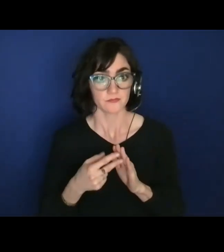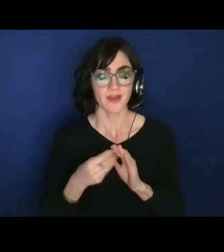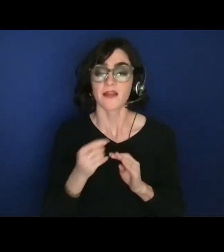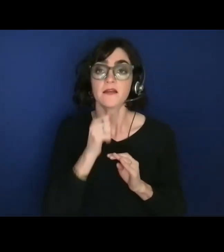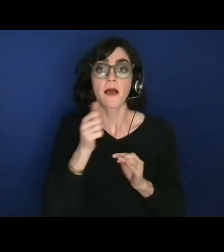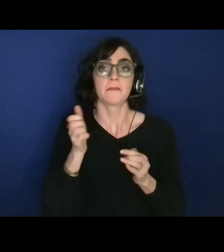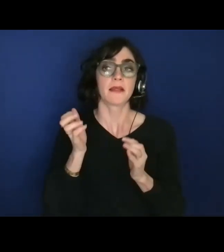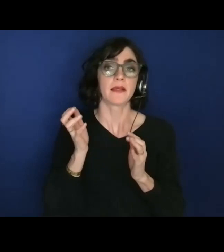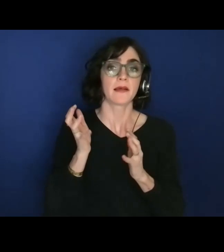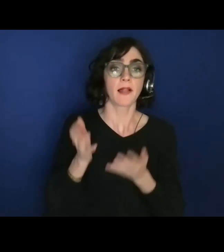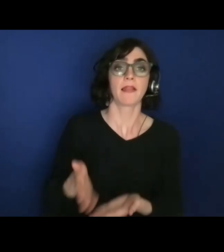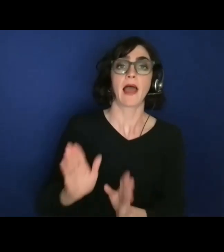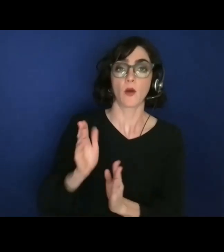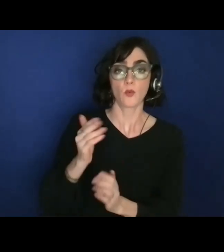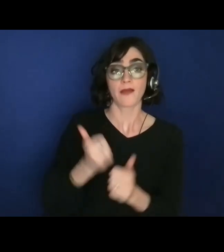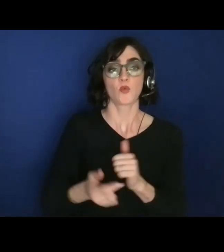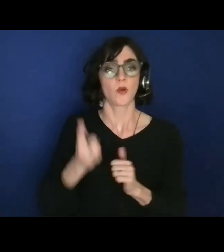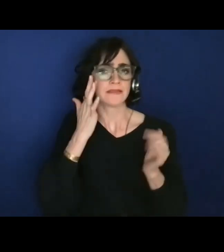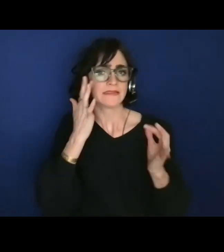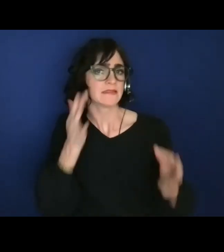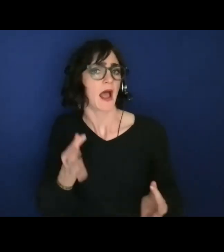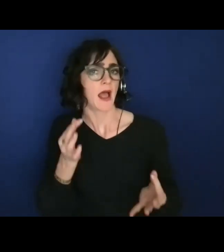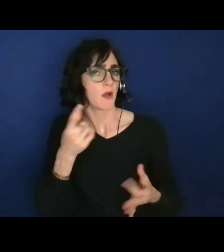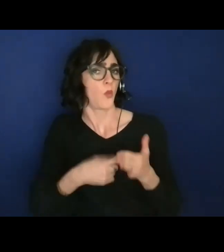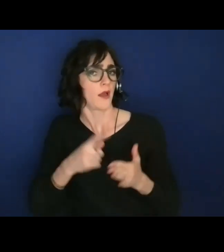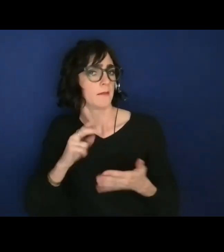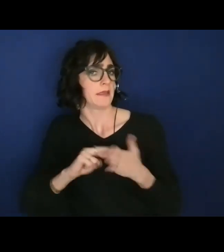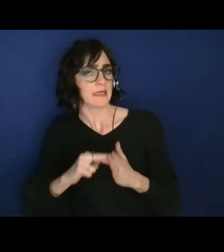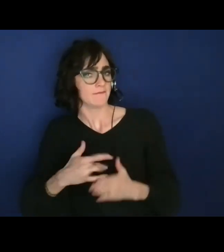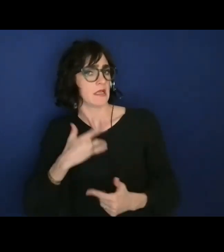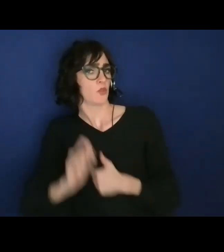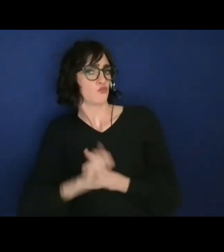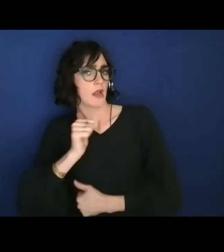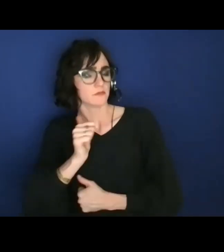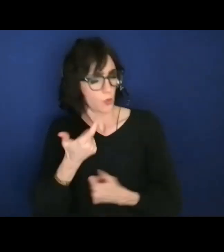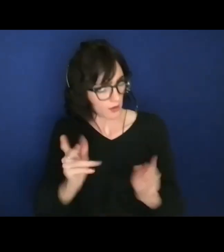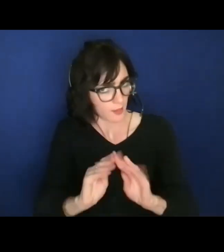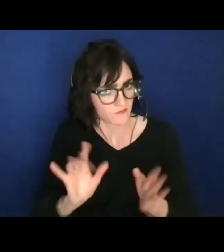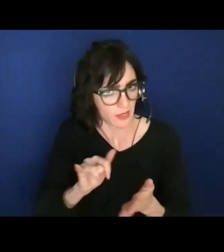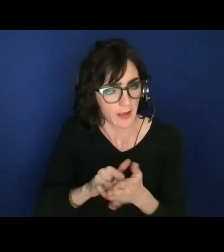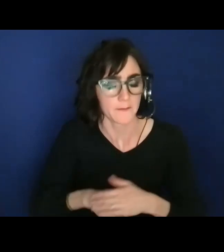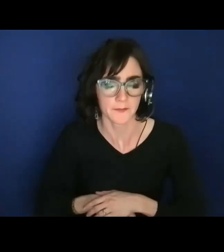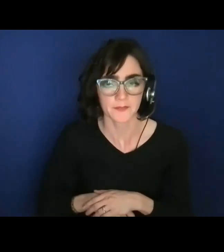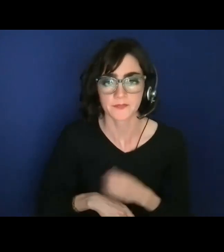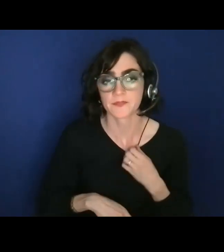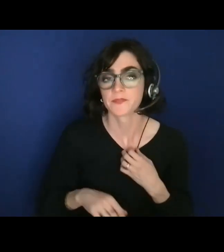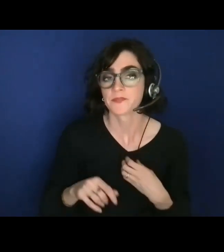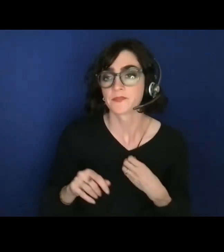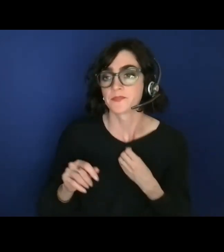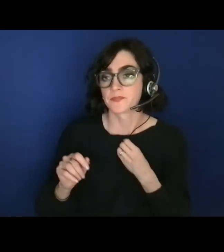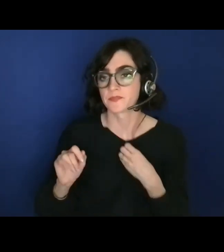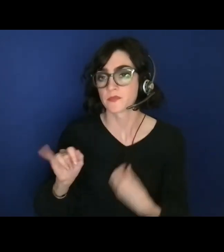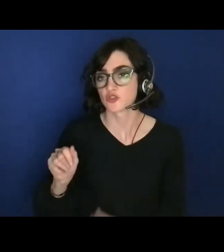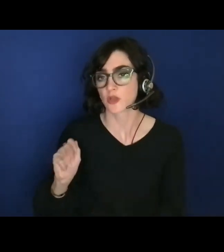to, subjectivity. So that's just what I wanted to say. Thank you, Anna. I heard a few things in there, and